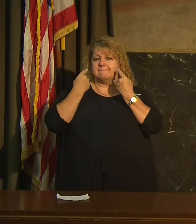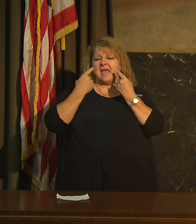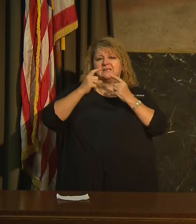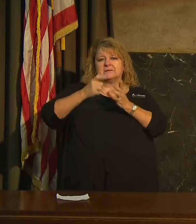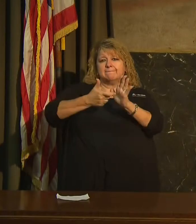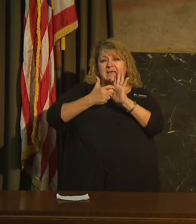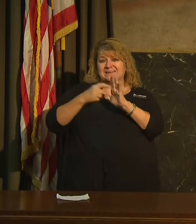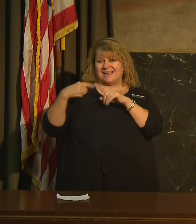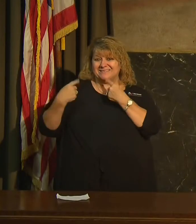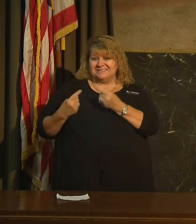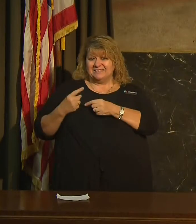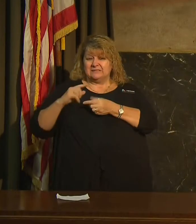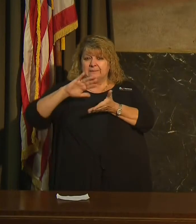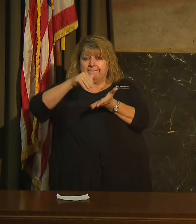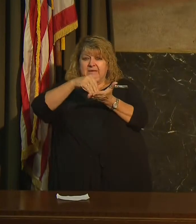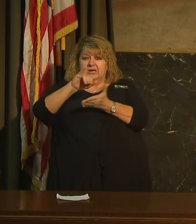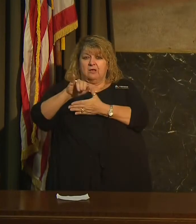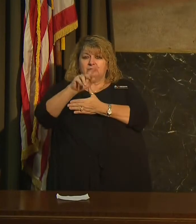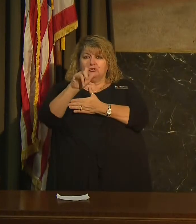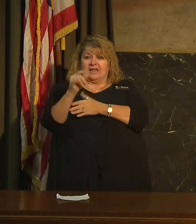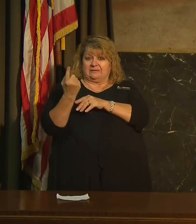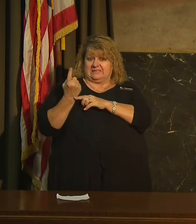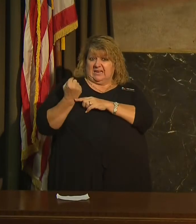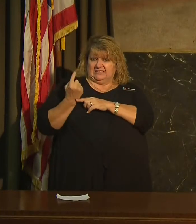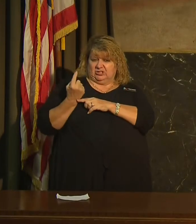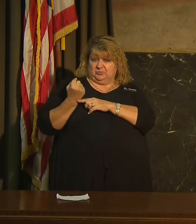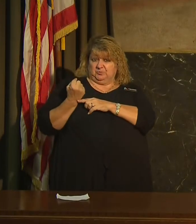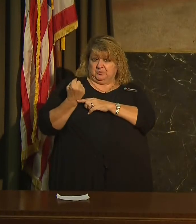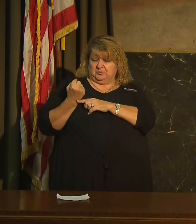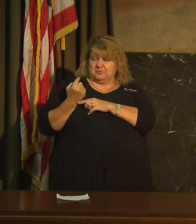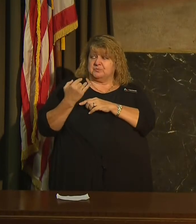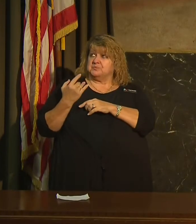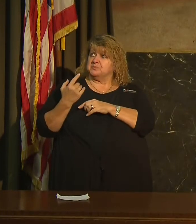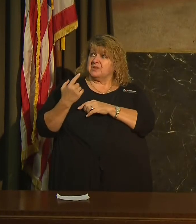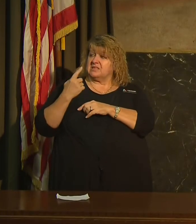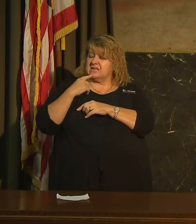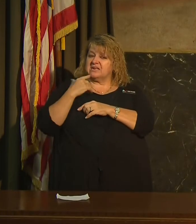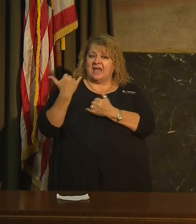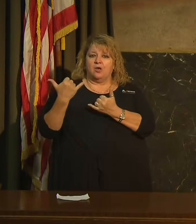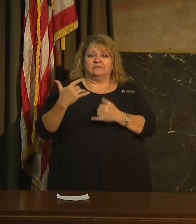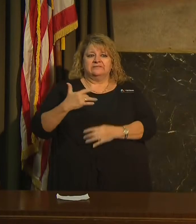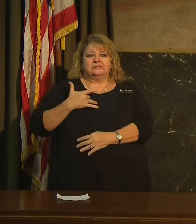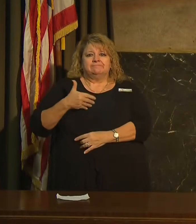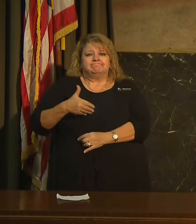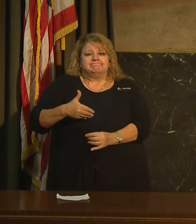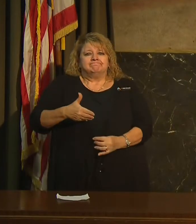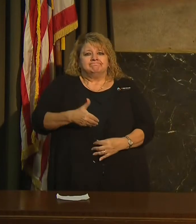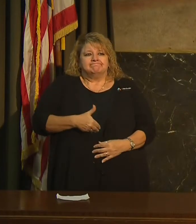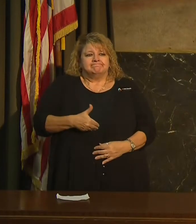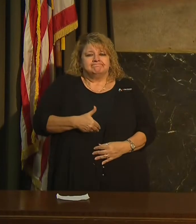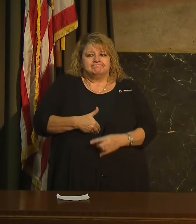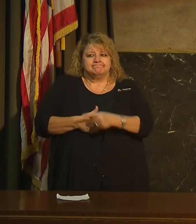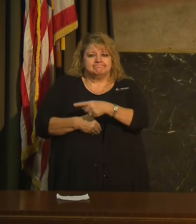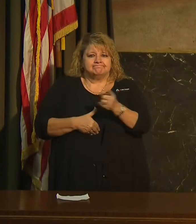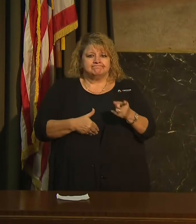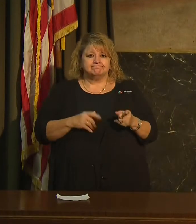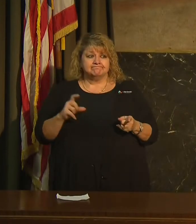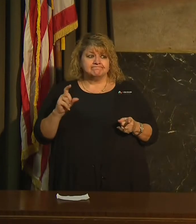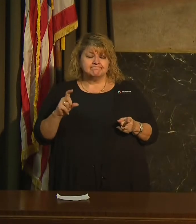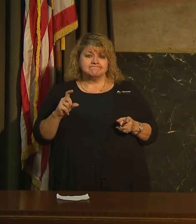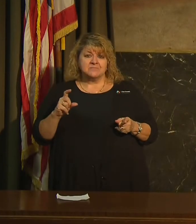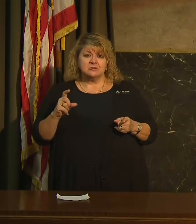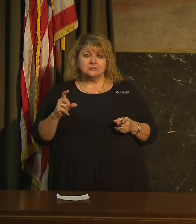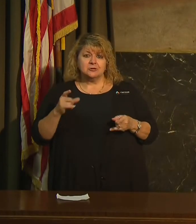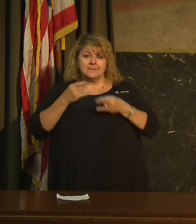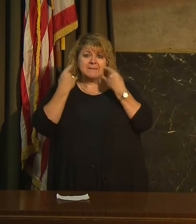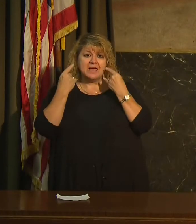July of last year. I think it's now intuitive for people to wear a mask in order to protect themselves in higher